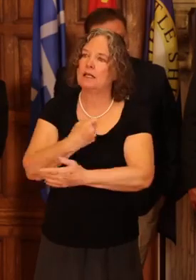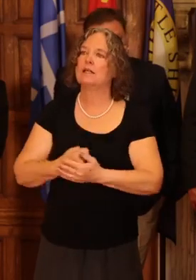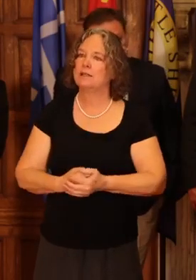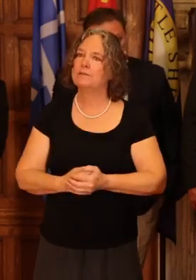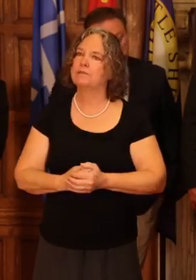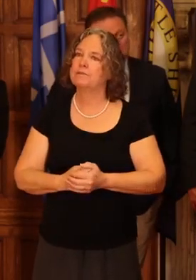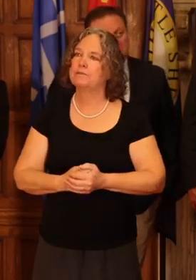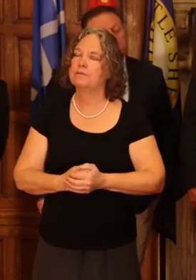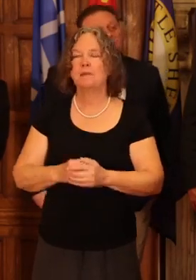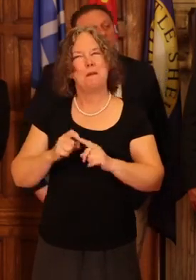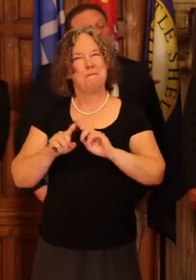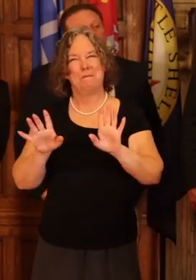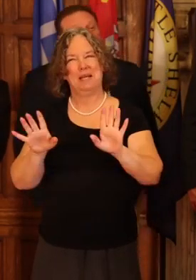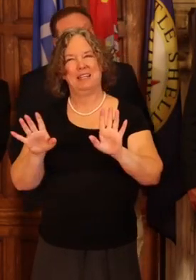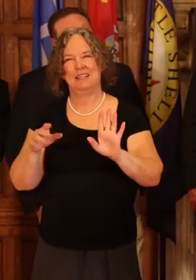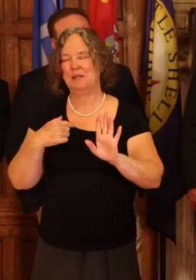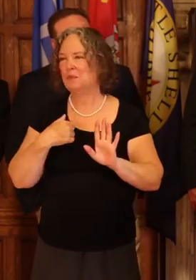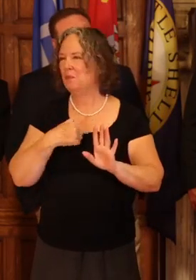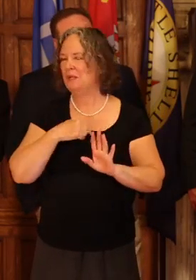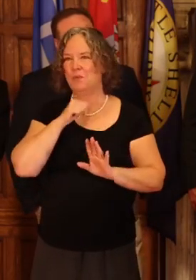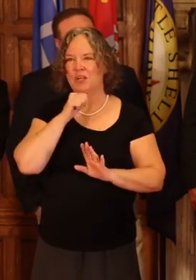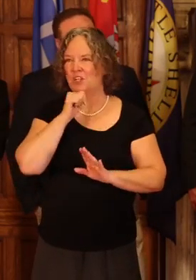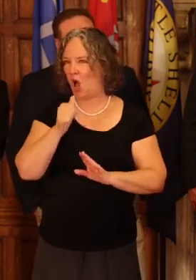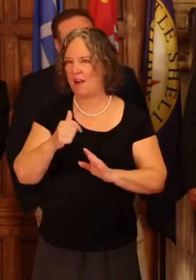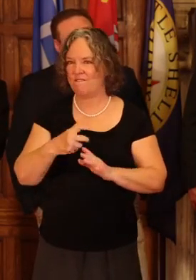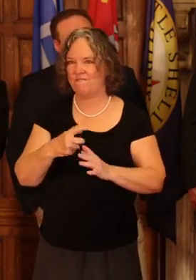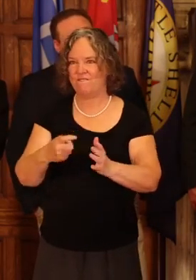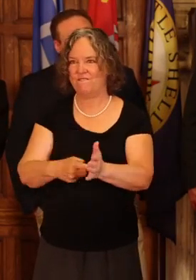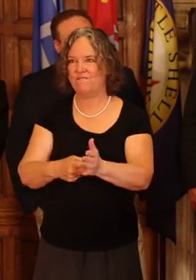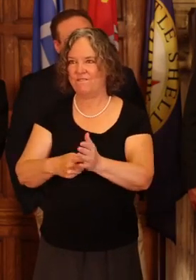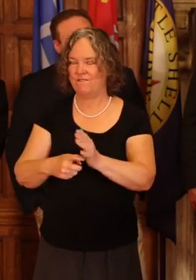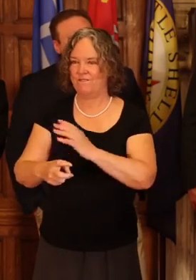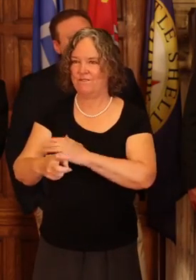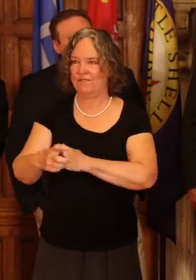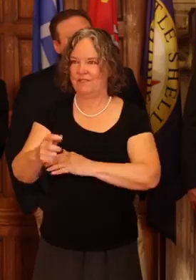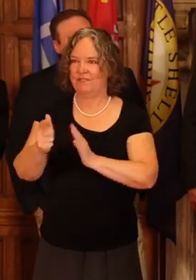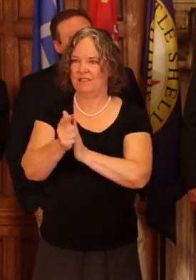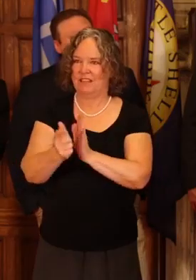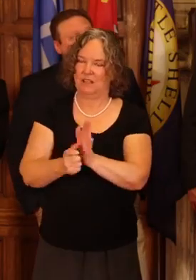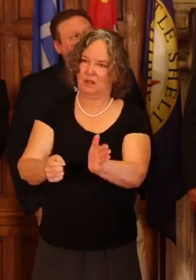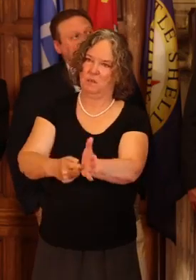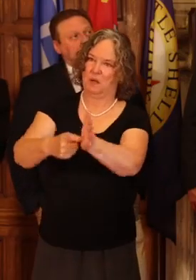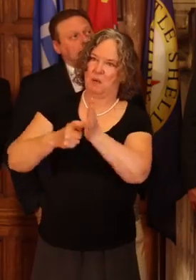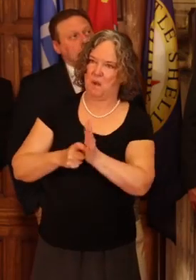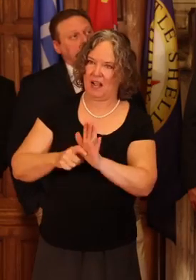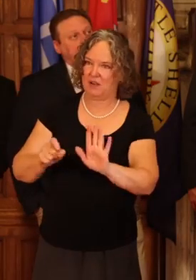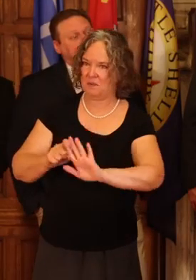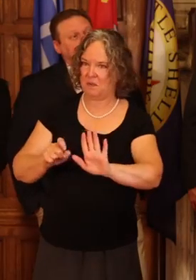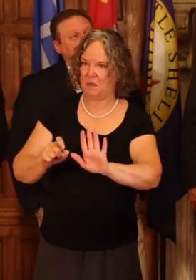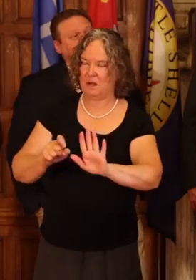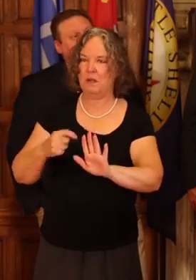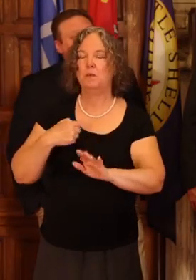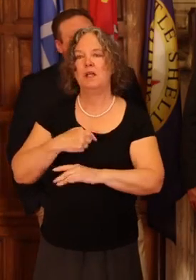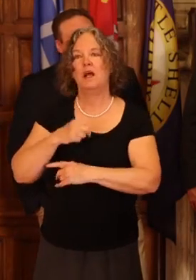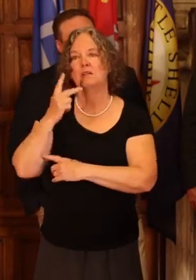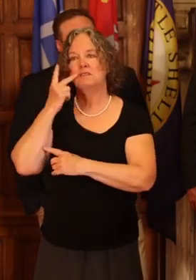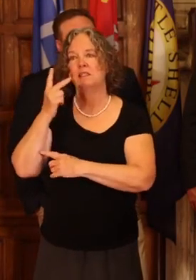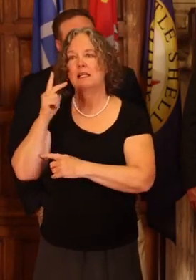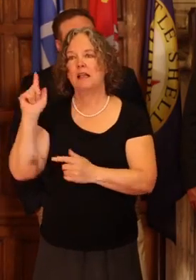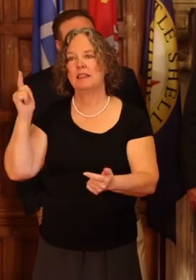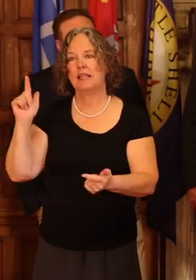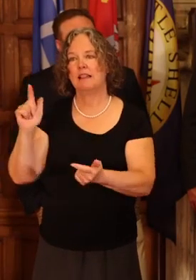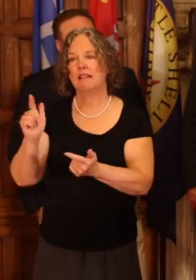being said, we're not going to mandate vaccines for folks. We are seeing a softening in demand for the